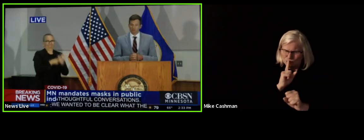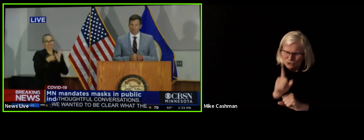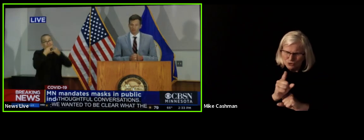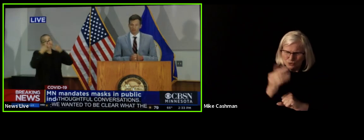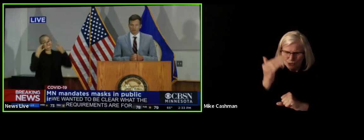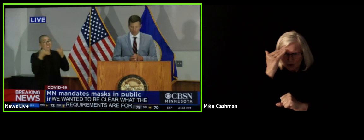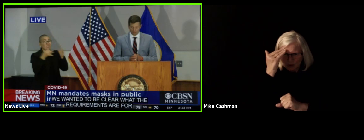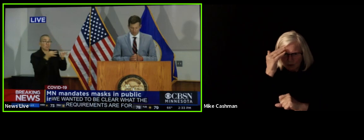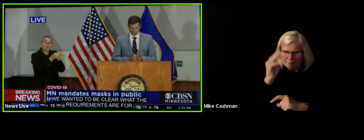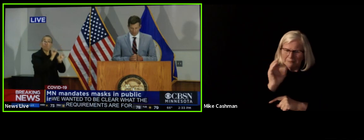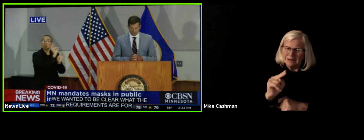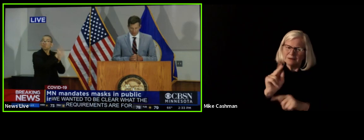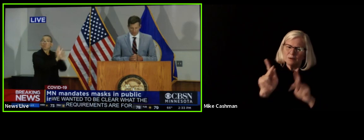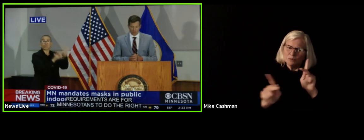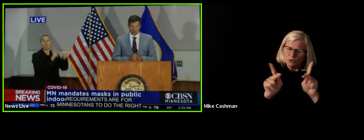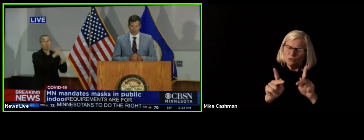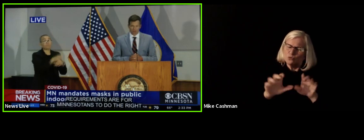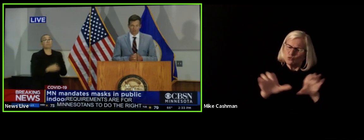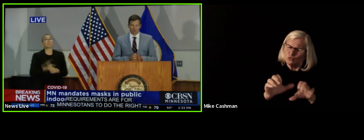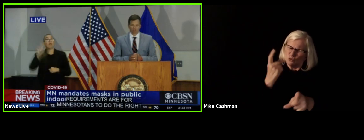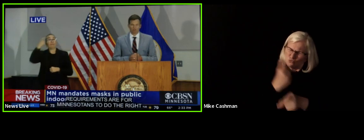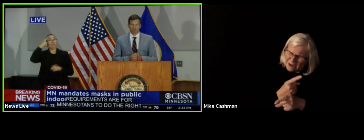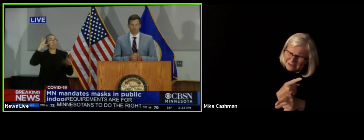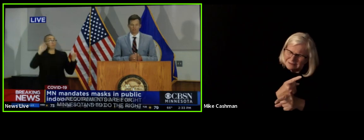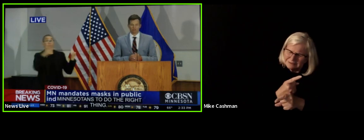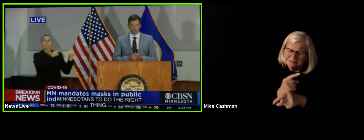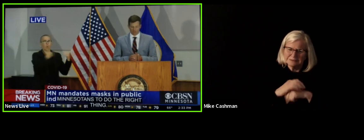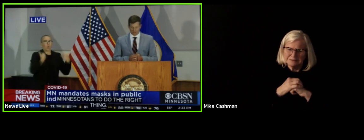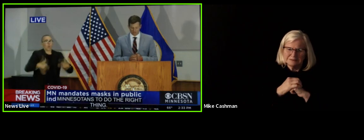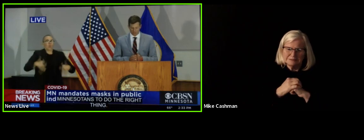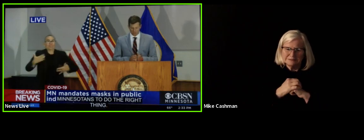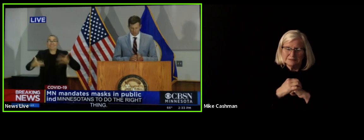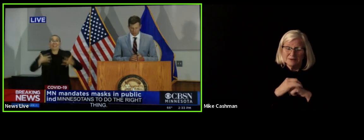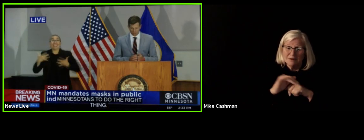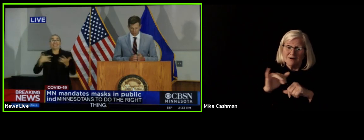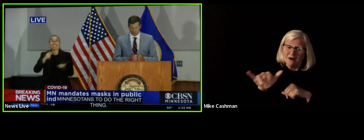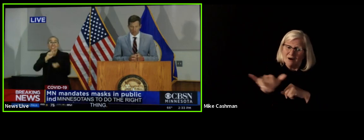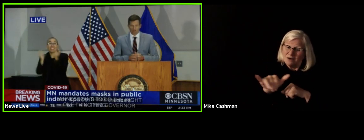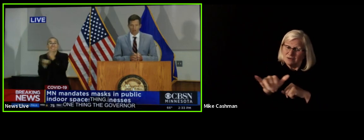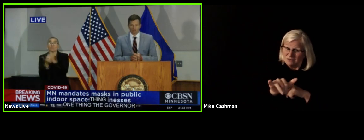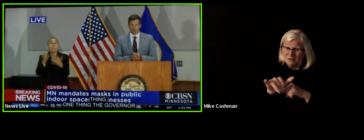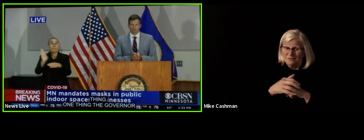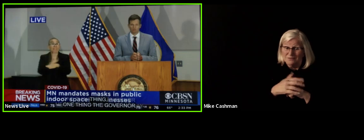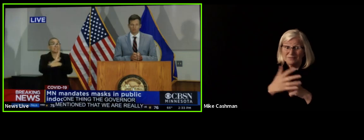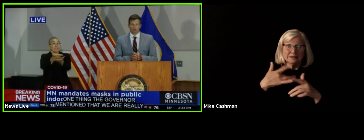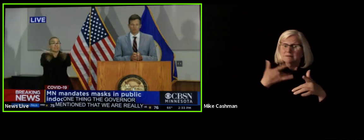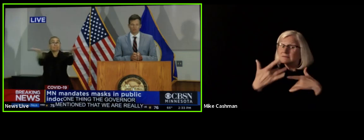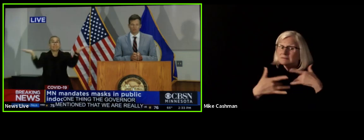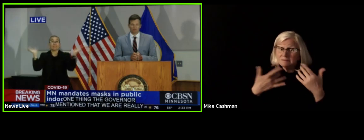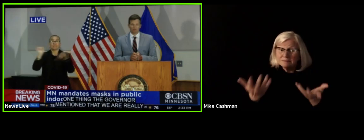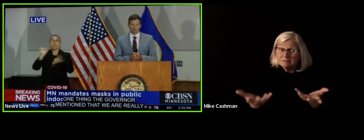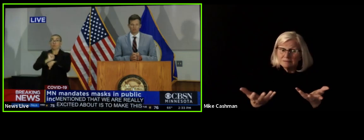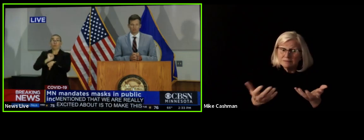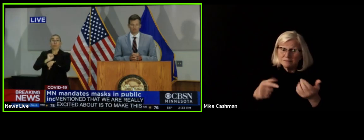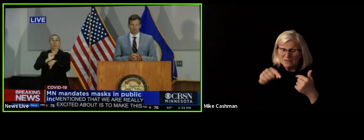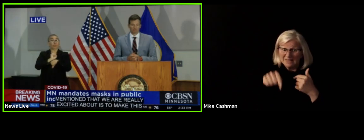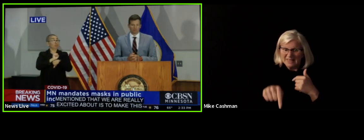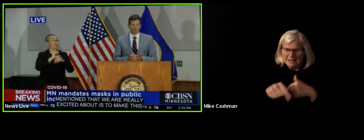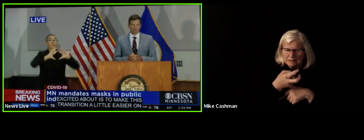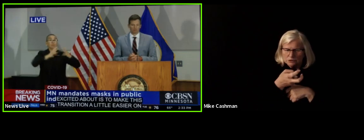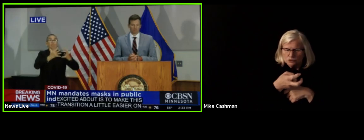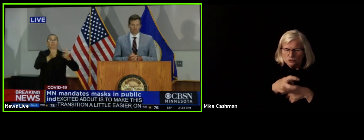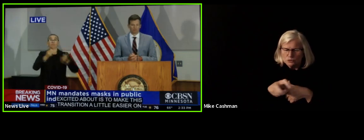mentioned that we are really excited about is to make this transition a little bit easier on businesses. We are working with the Department of Administration. Commissioner